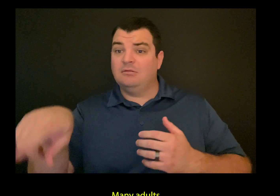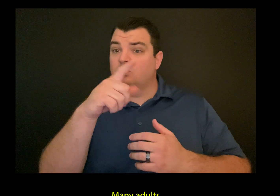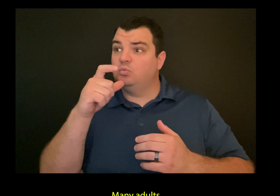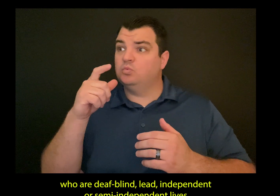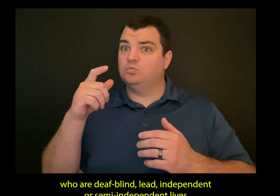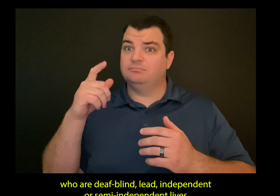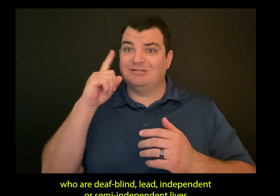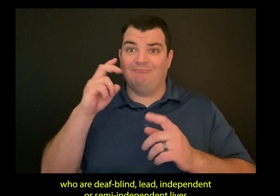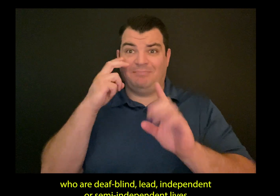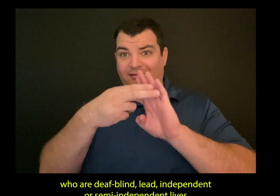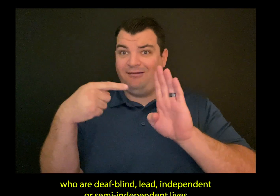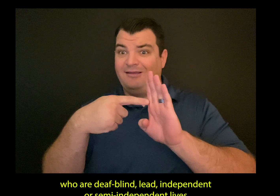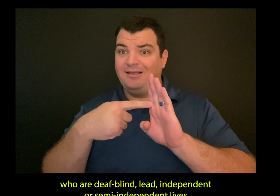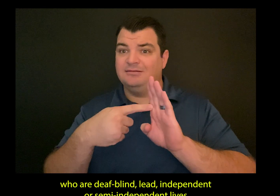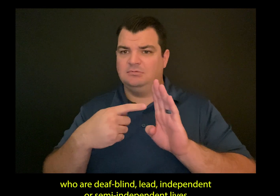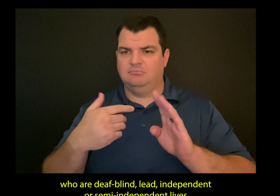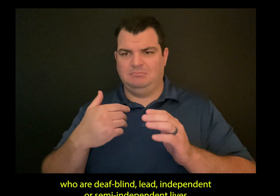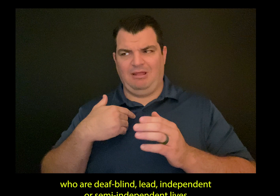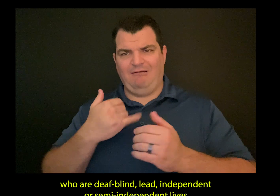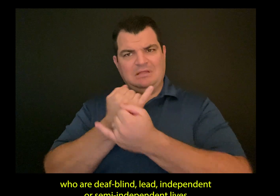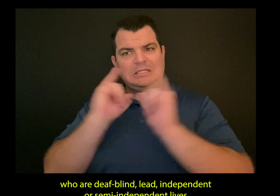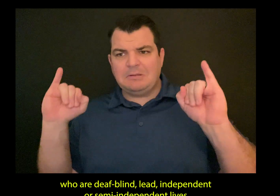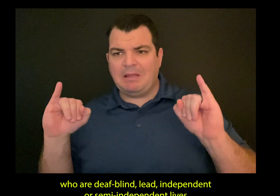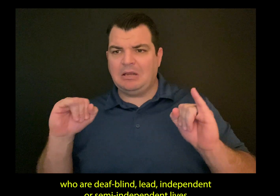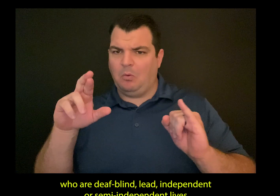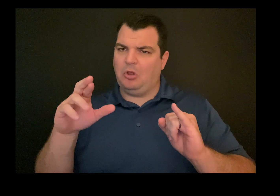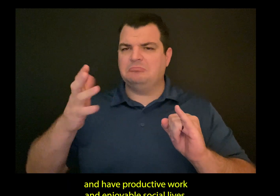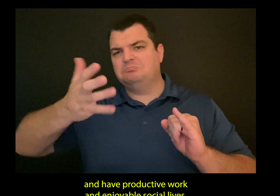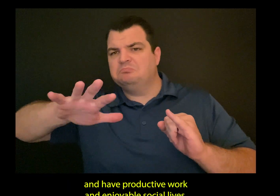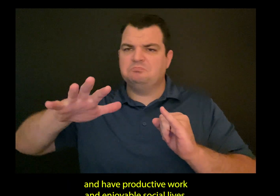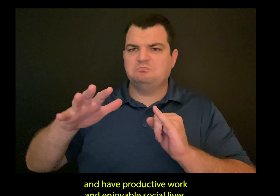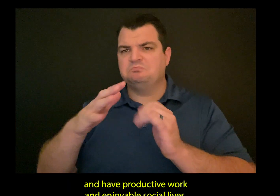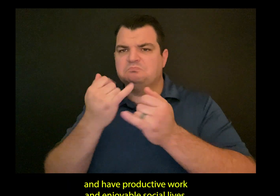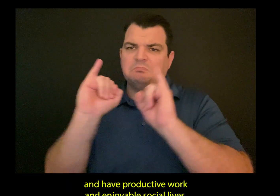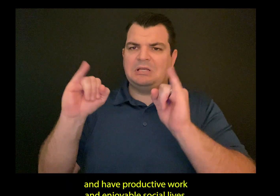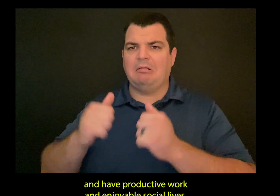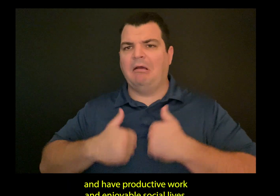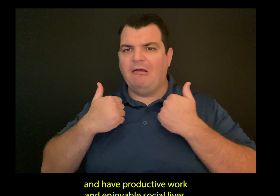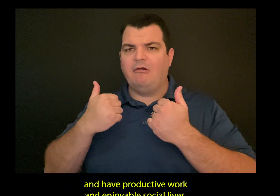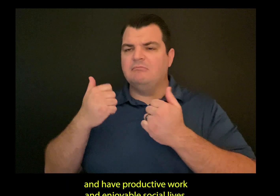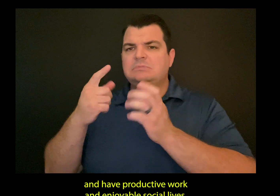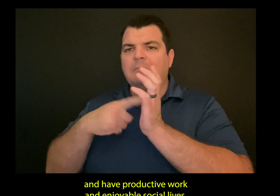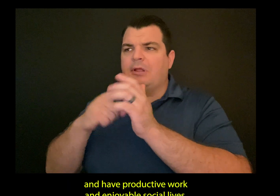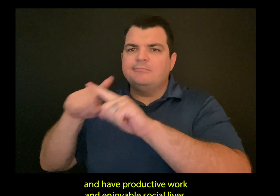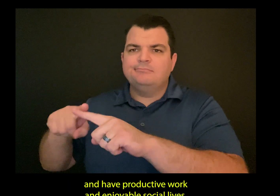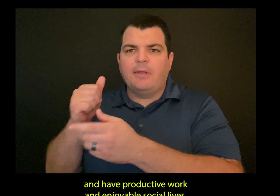Many adults who are deafblind lead independent or semi independent lives and have productive work and enjoyable social lives.